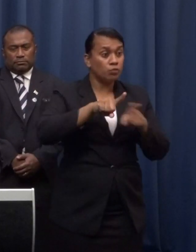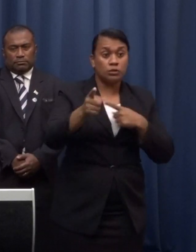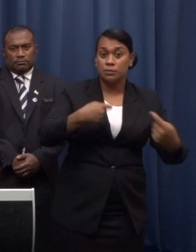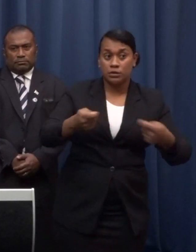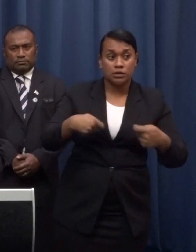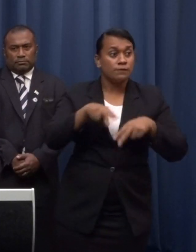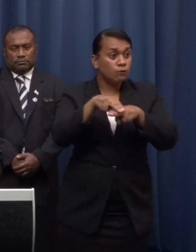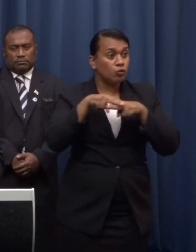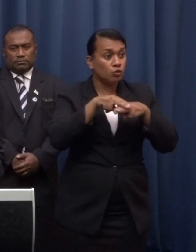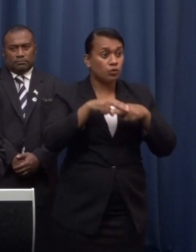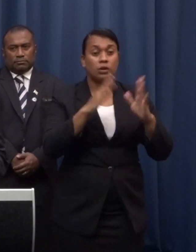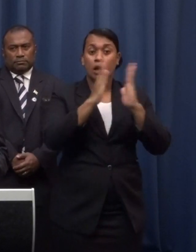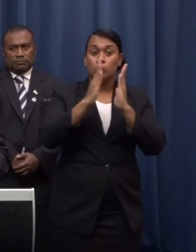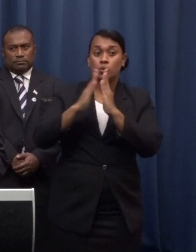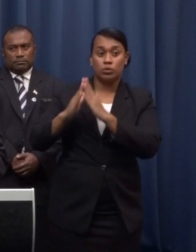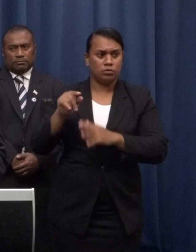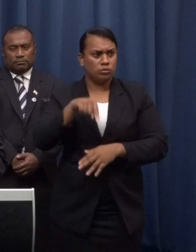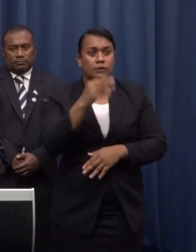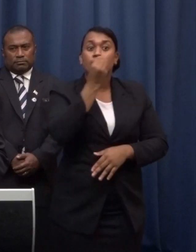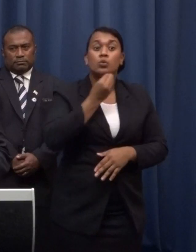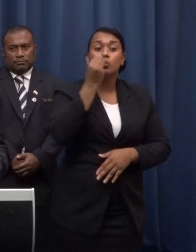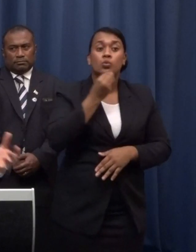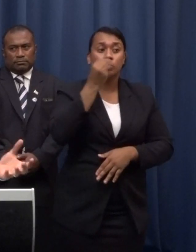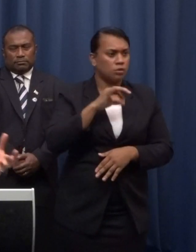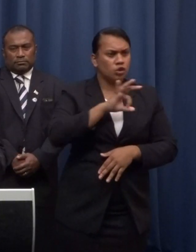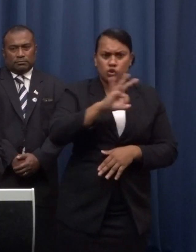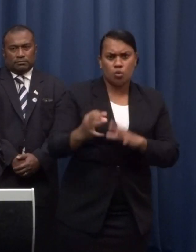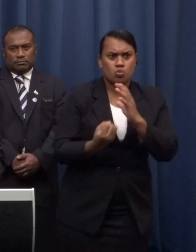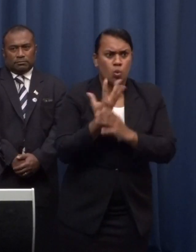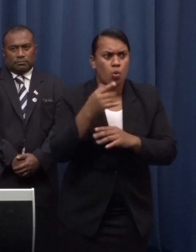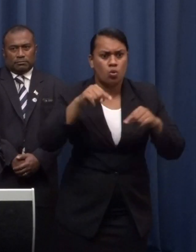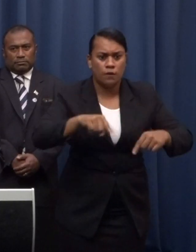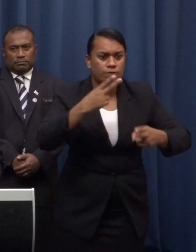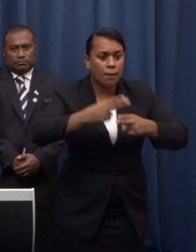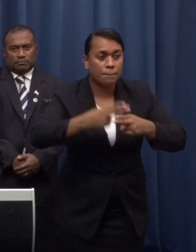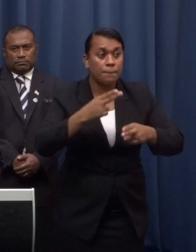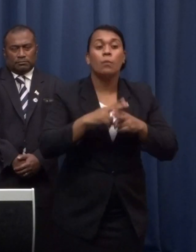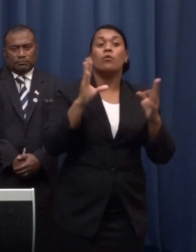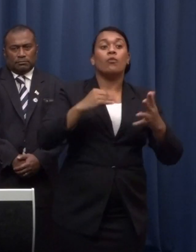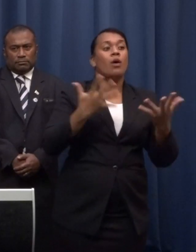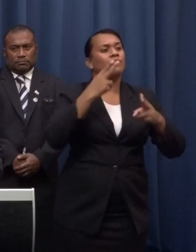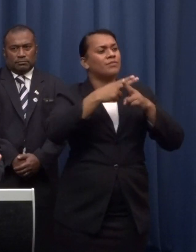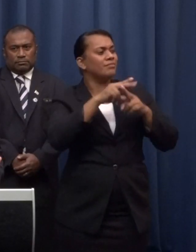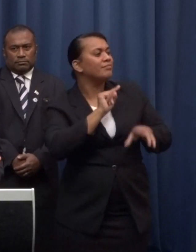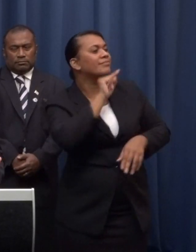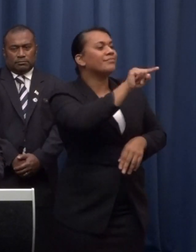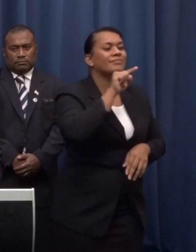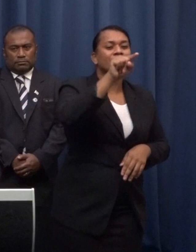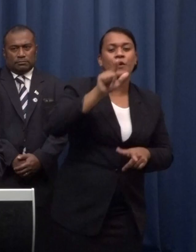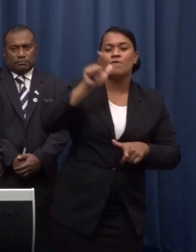urban centers, the foods actually aren't grown in those areas, but they come from outside the districts from those areas. So, for example,